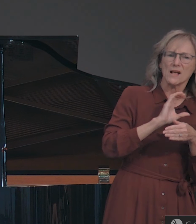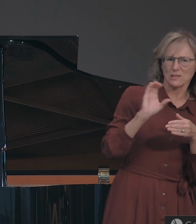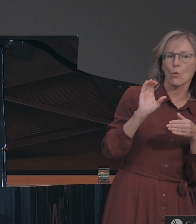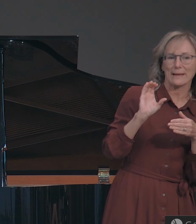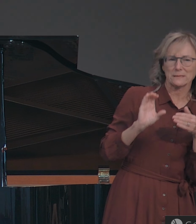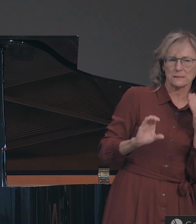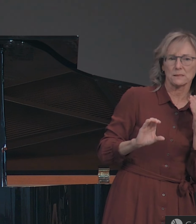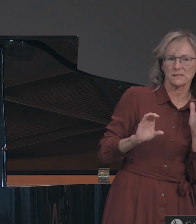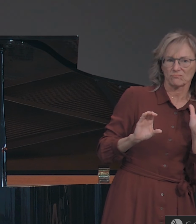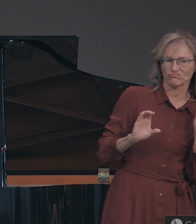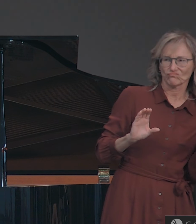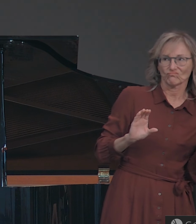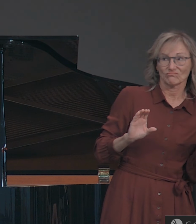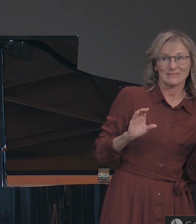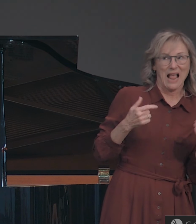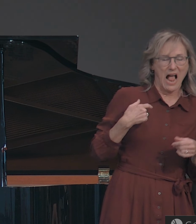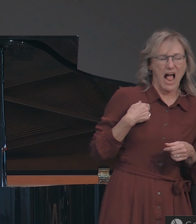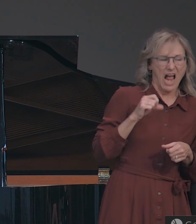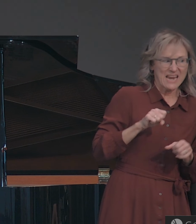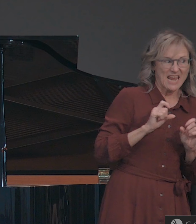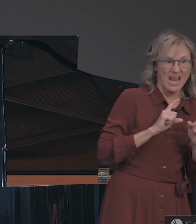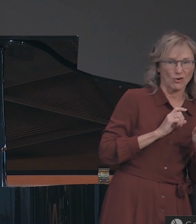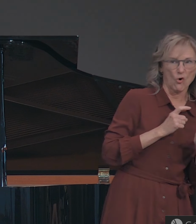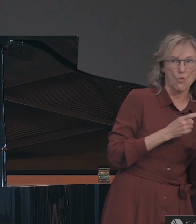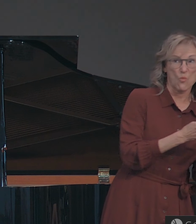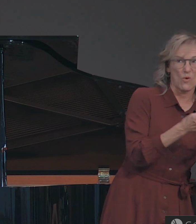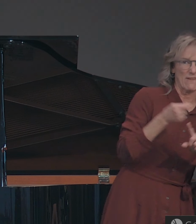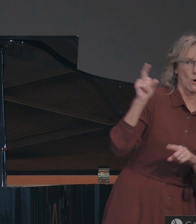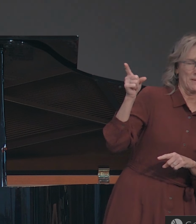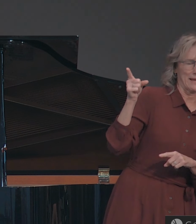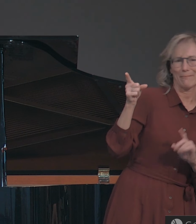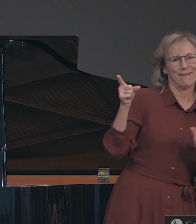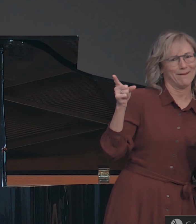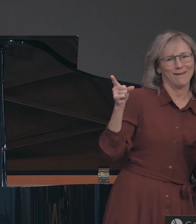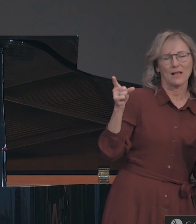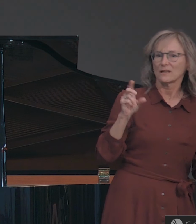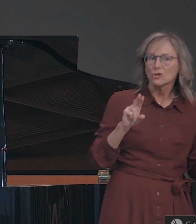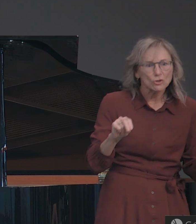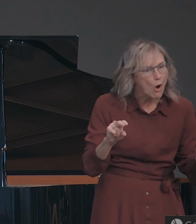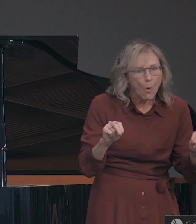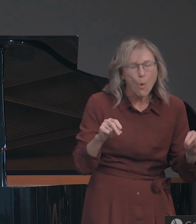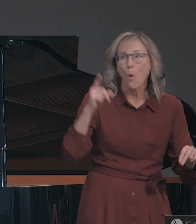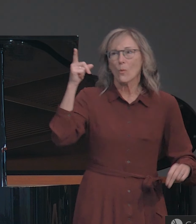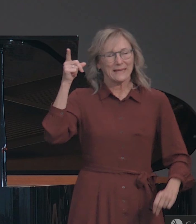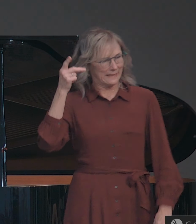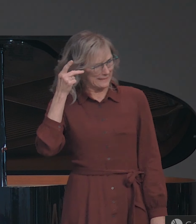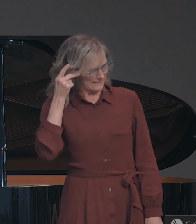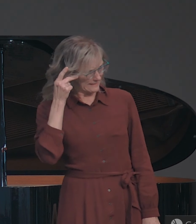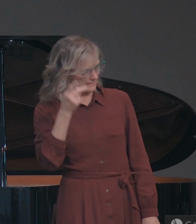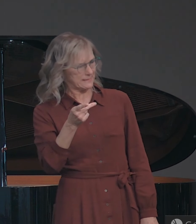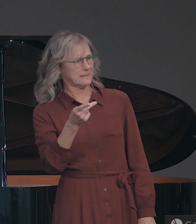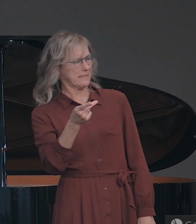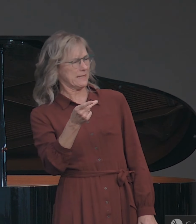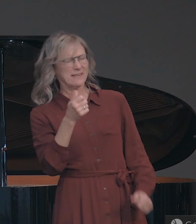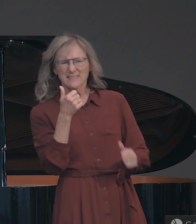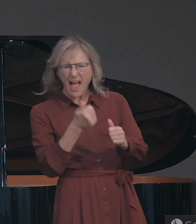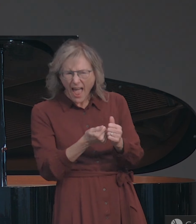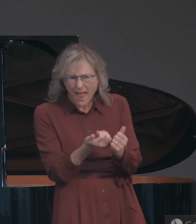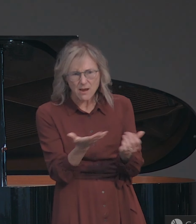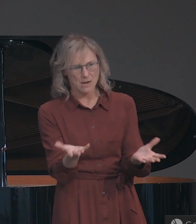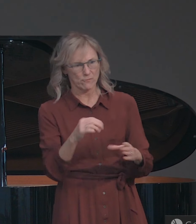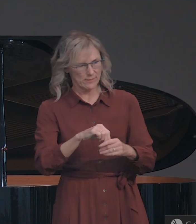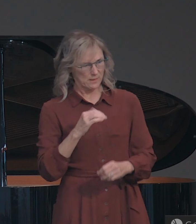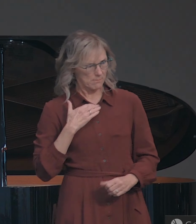I cannot run from him and yet expect to somehow escape his powerful hand of control and discipline in my